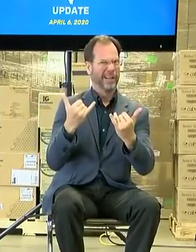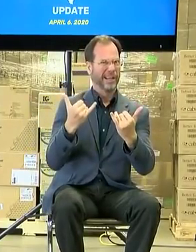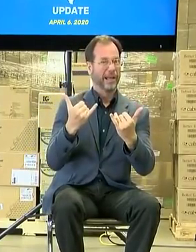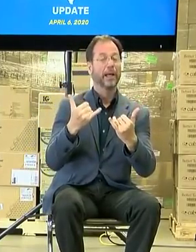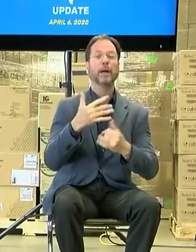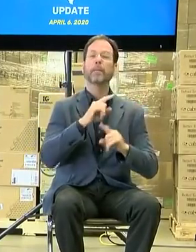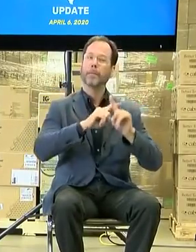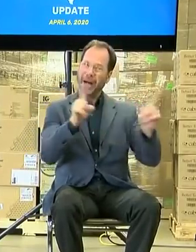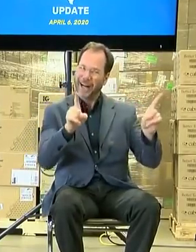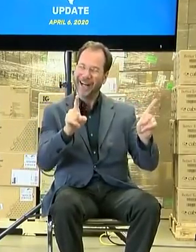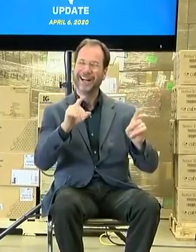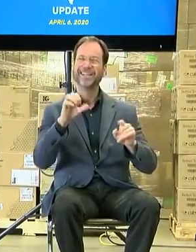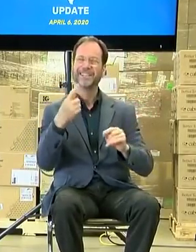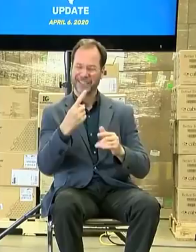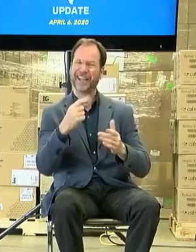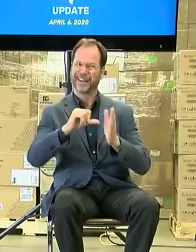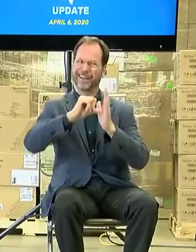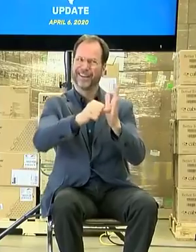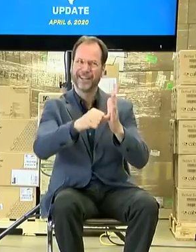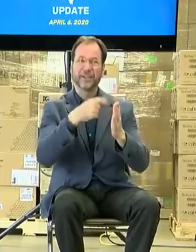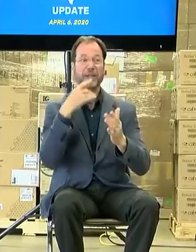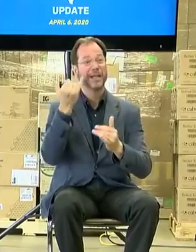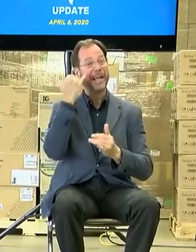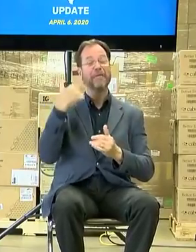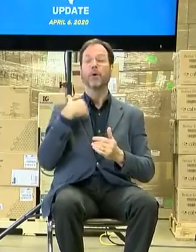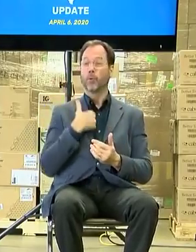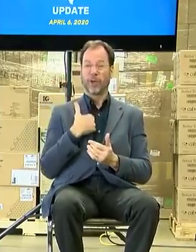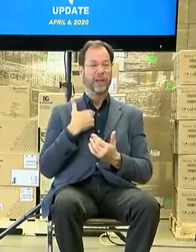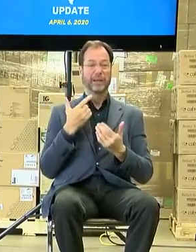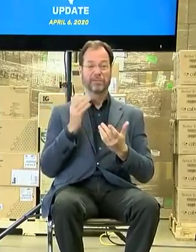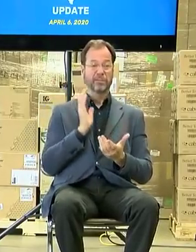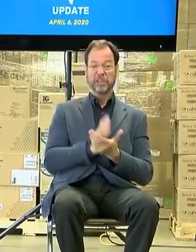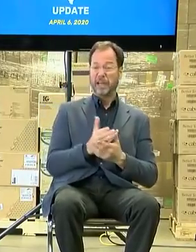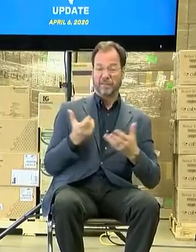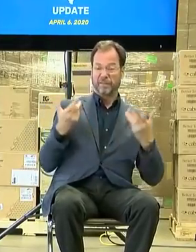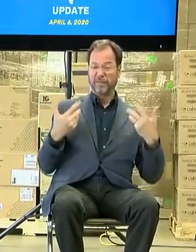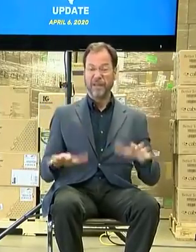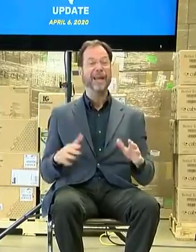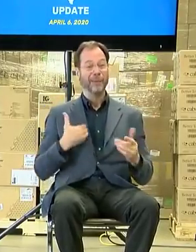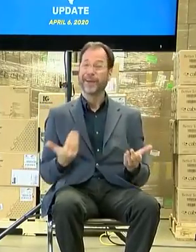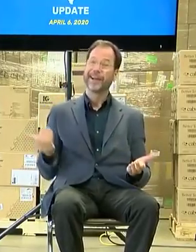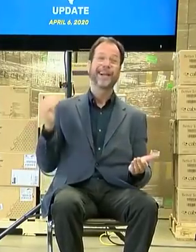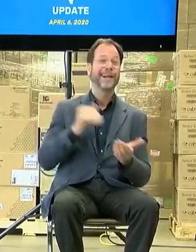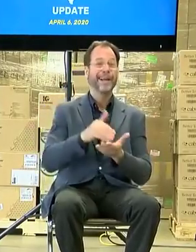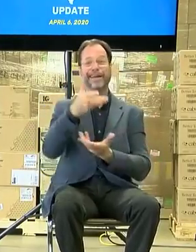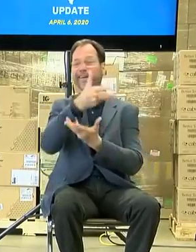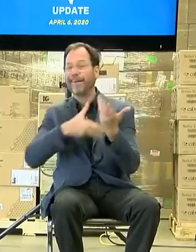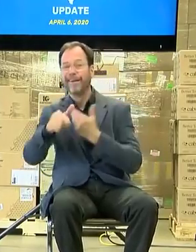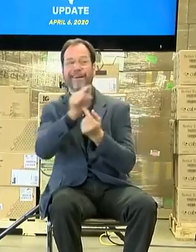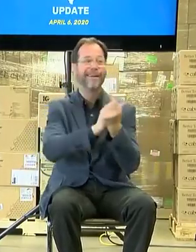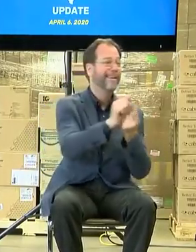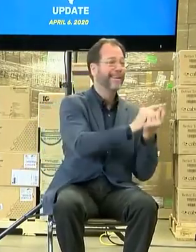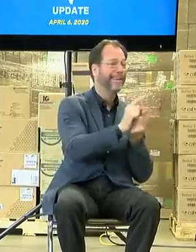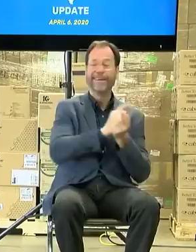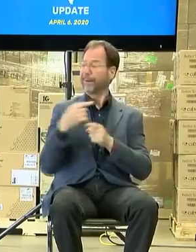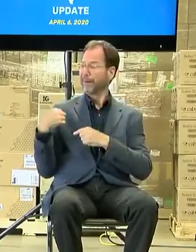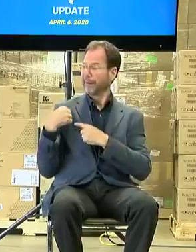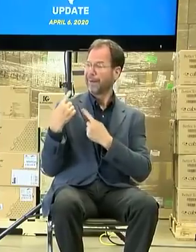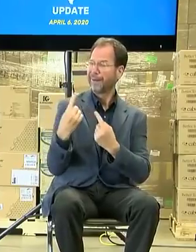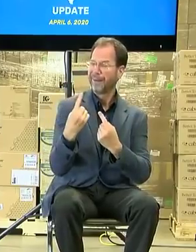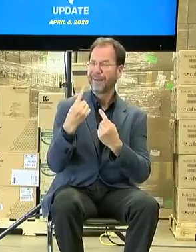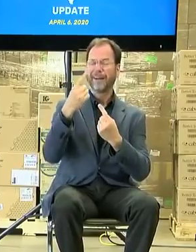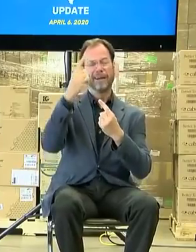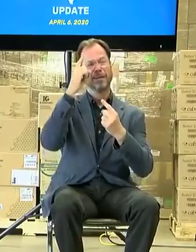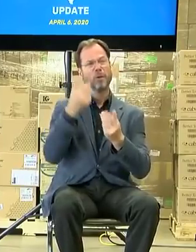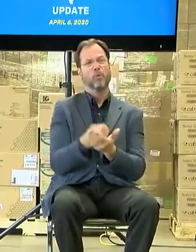clear that if we let up now, all of our efforts that have led us to this point will have been